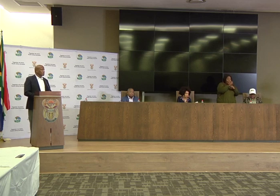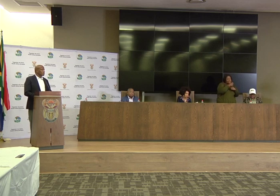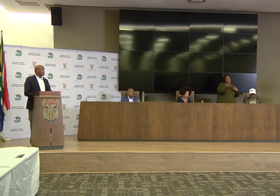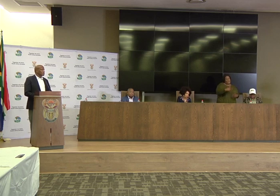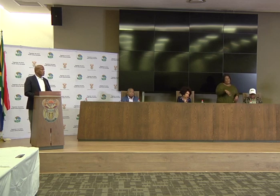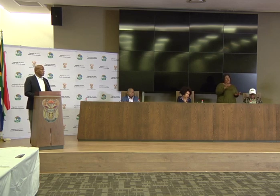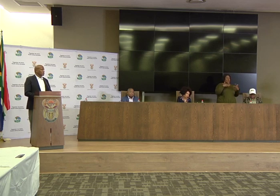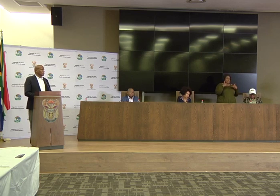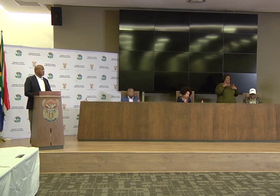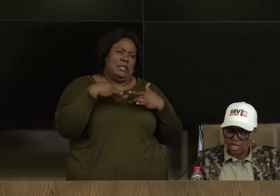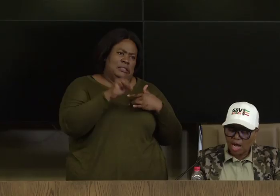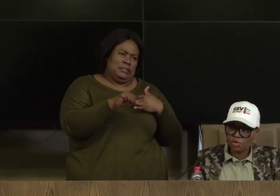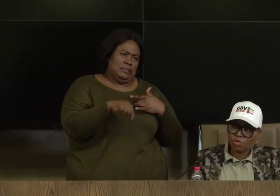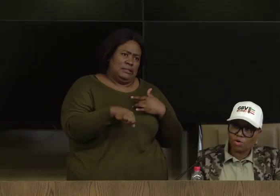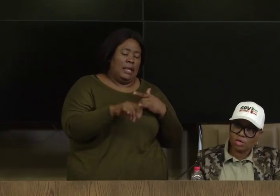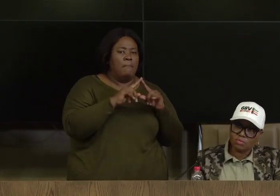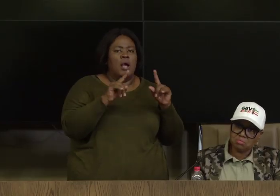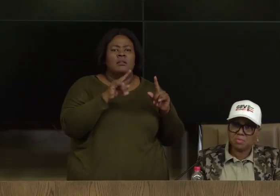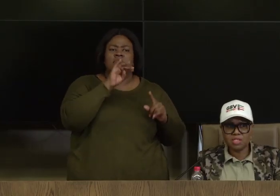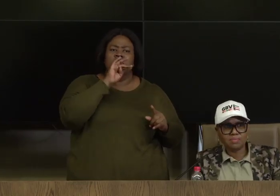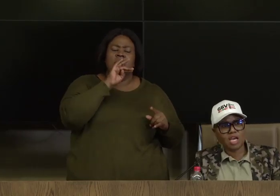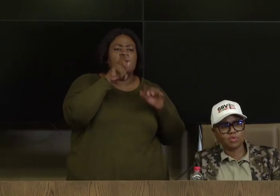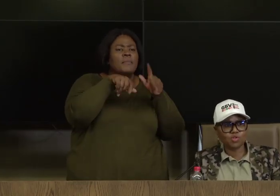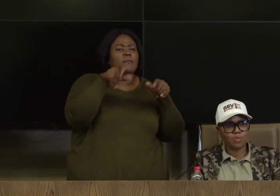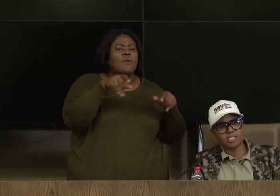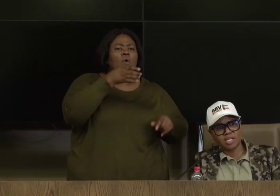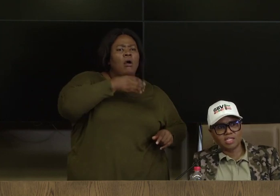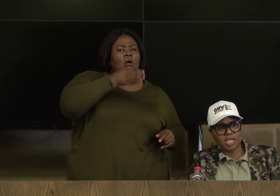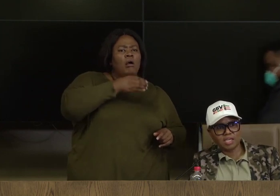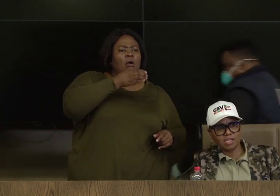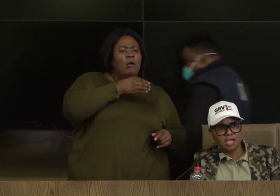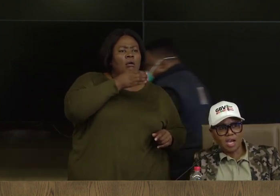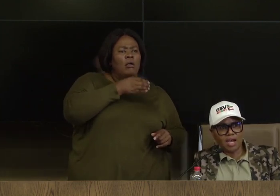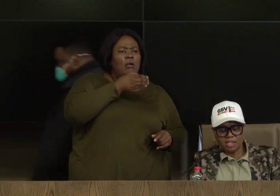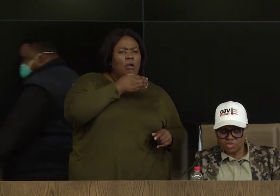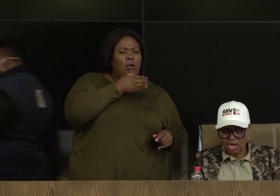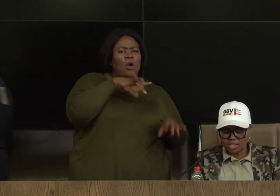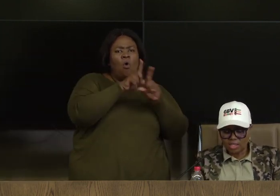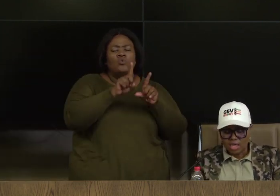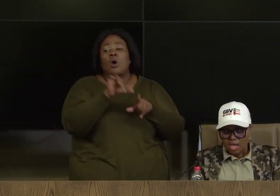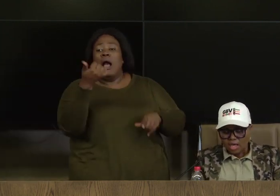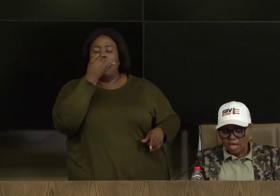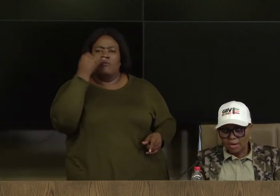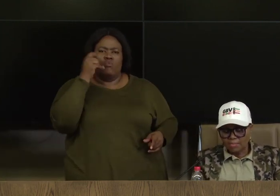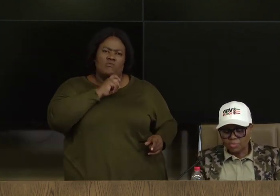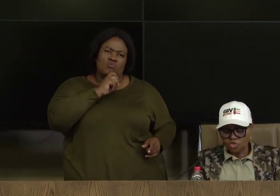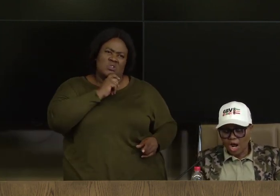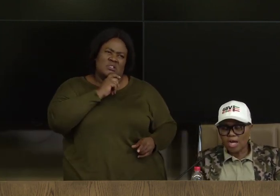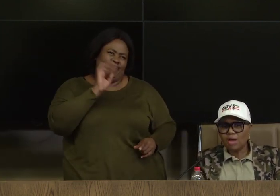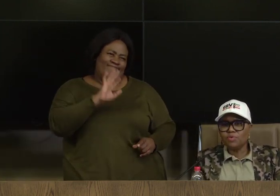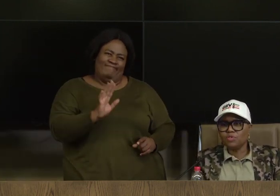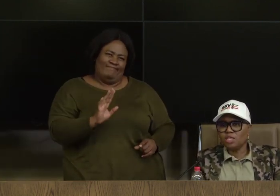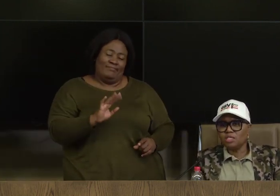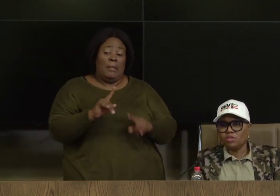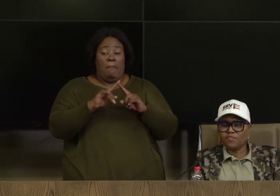it's not that people who take alcohol maybe sometimes automatically take other drugs.